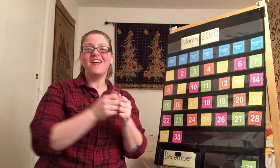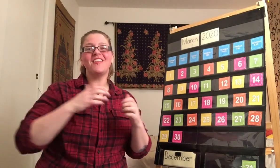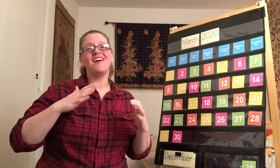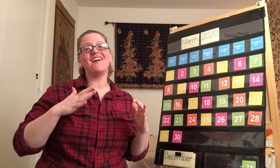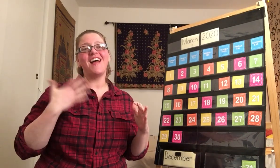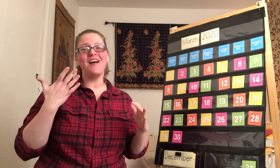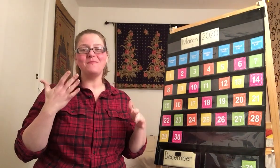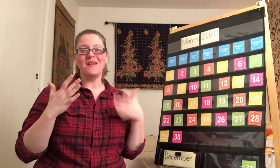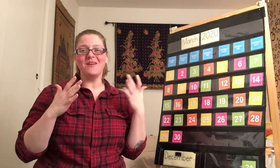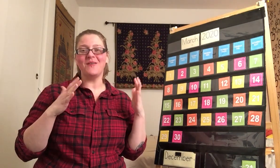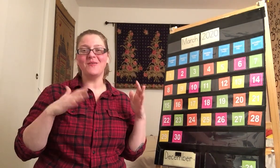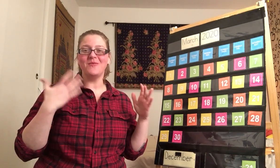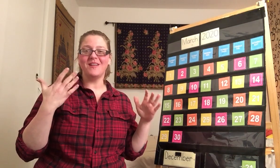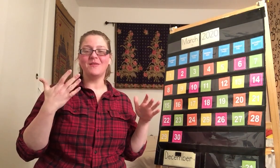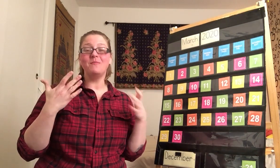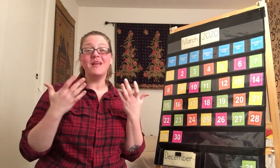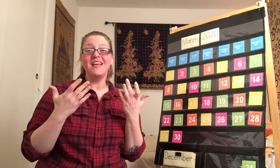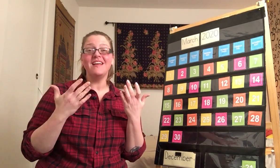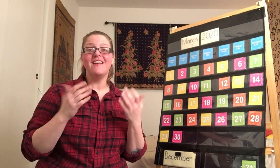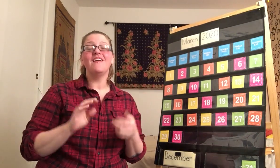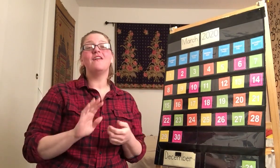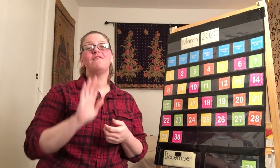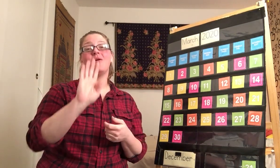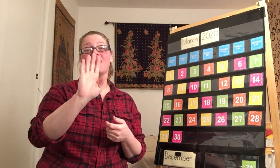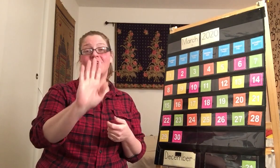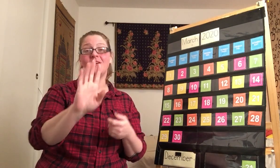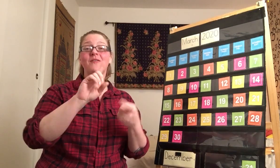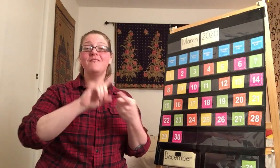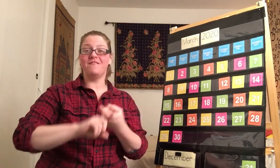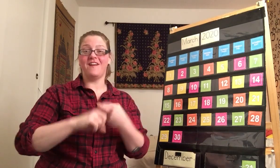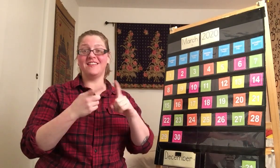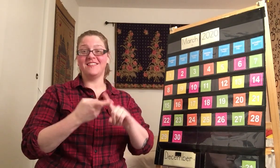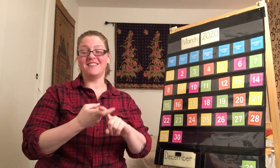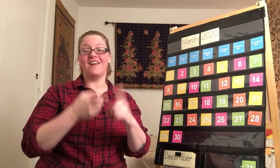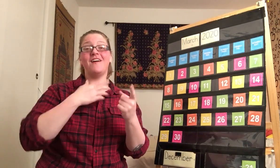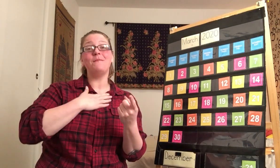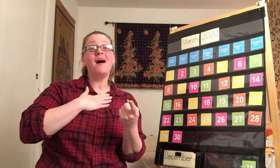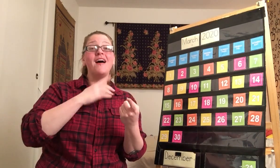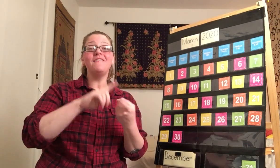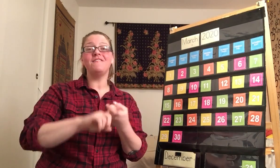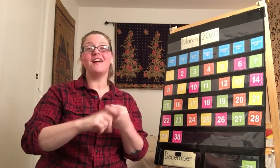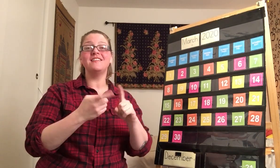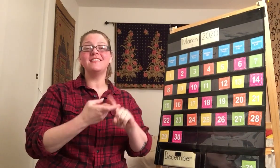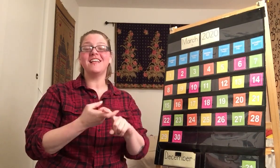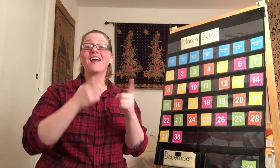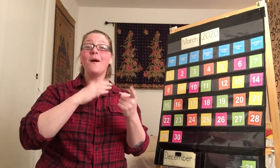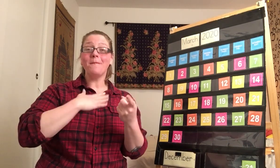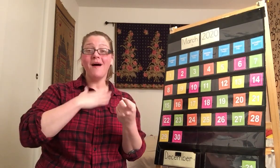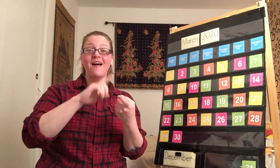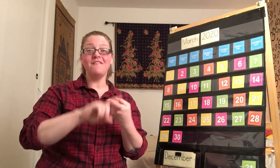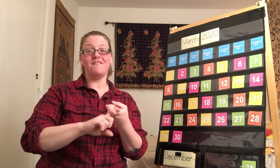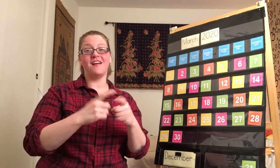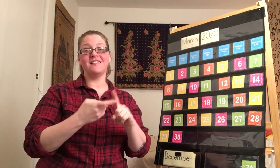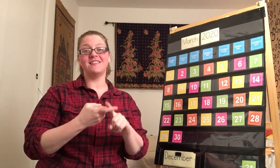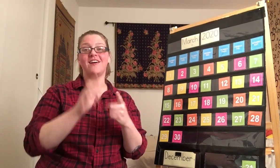the happier we'll be. For your friends are my friends, and my friends